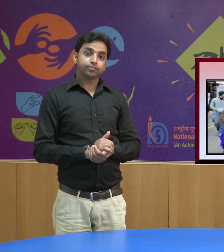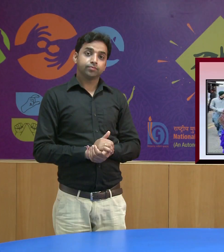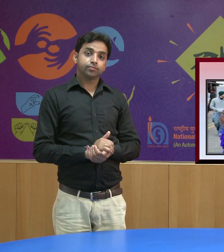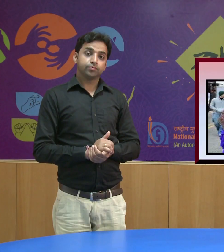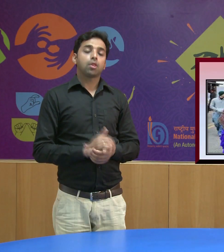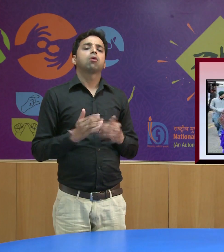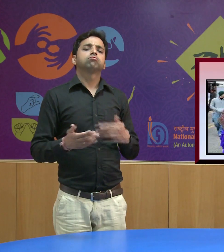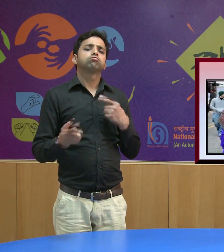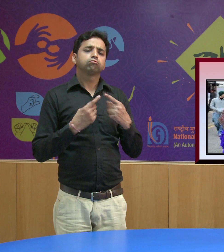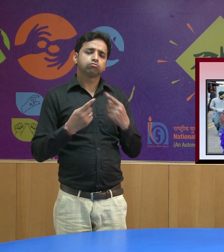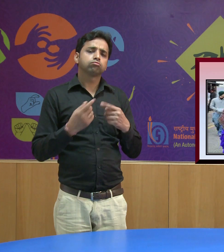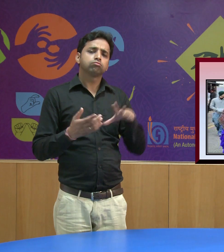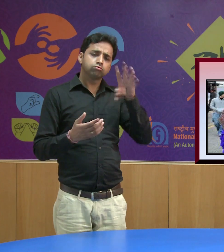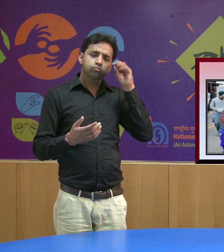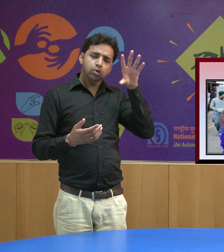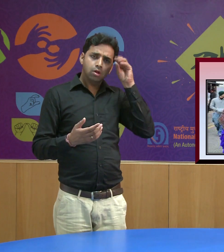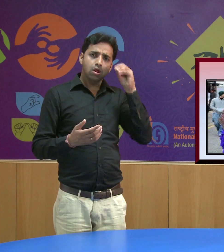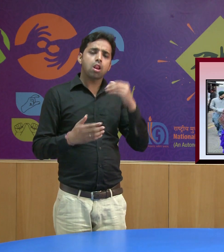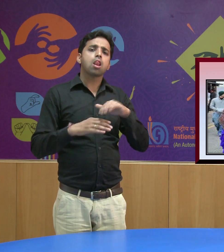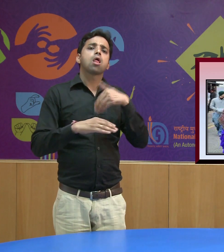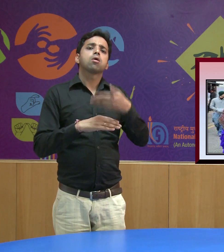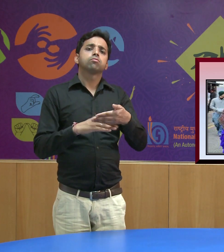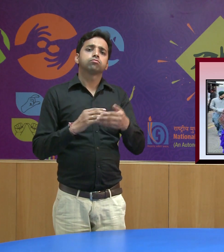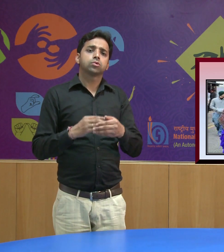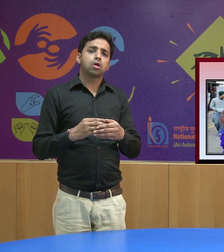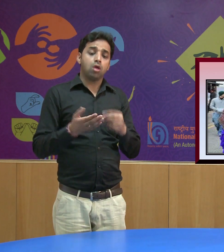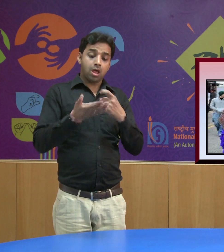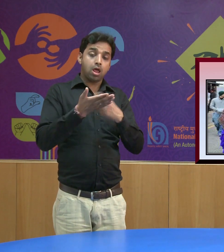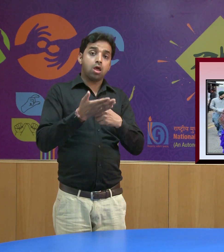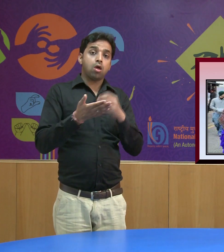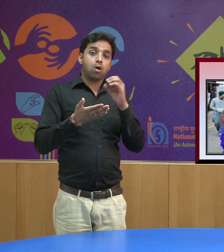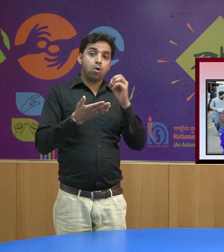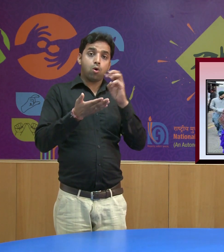Let us now learn about Romas,